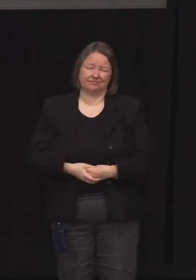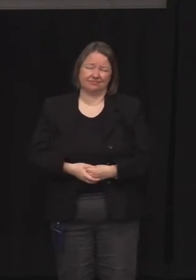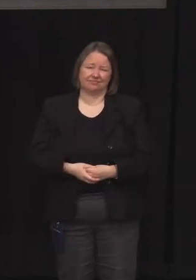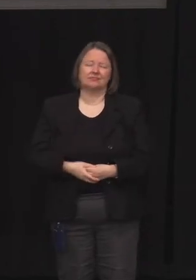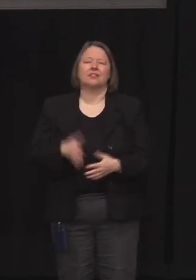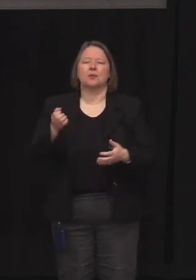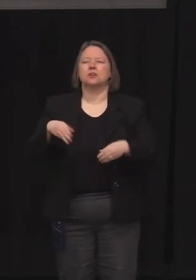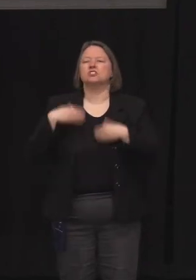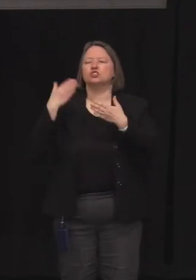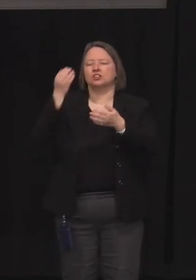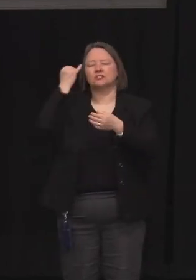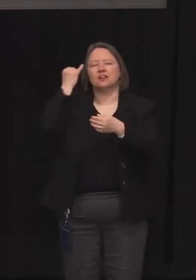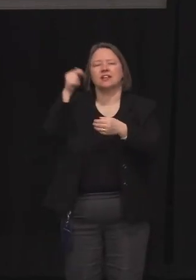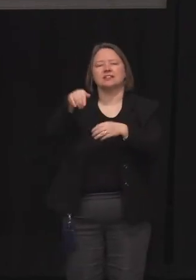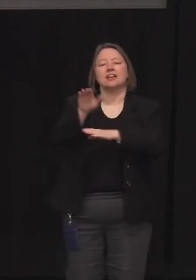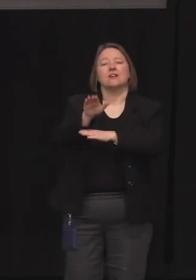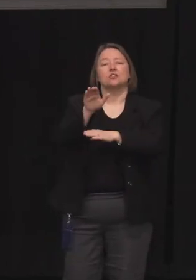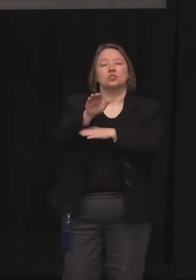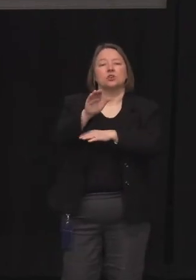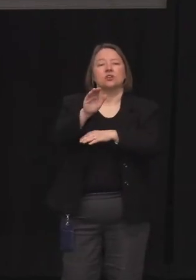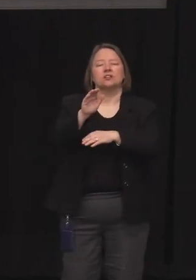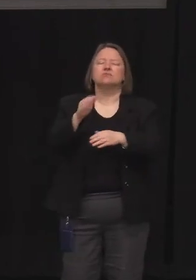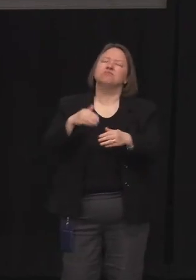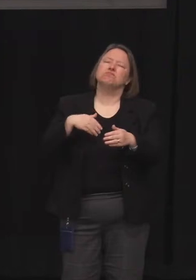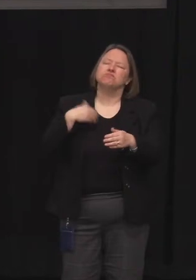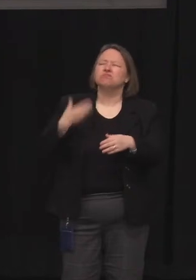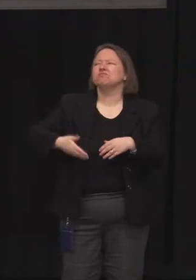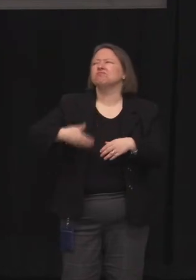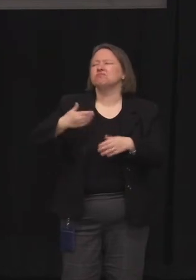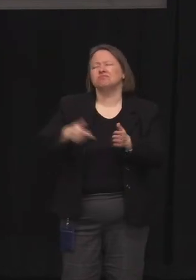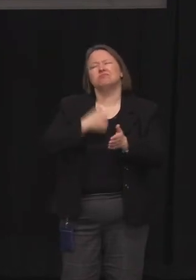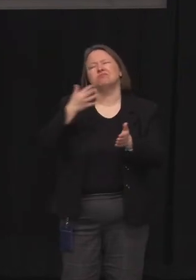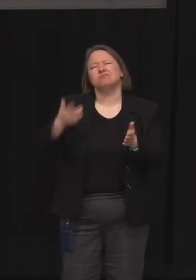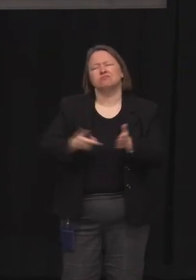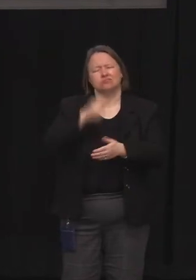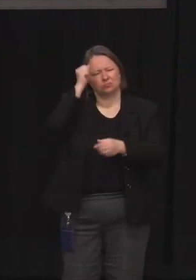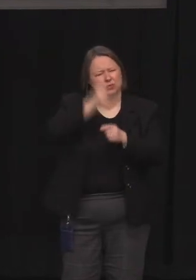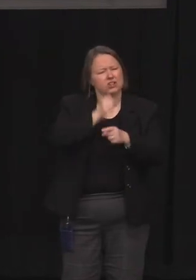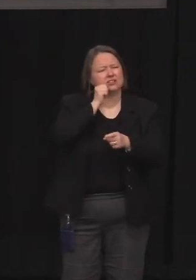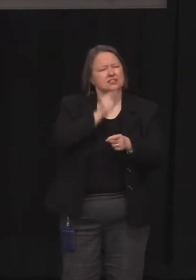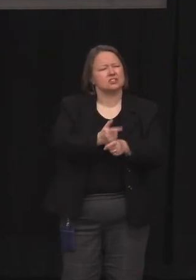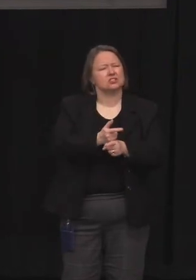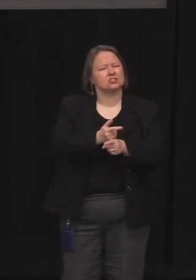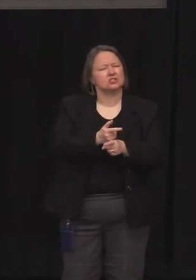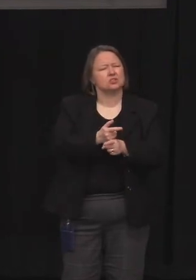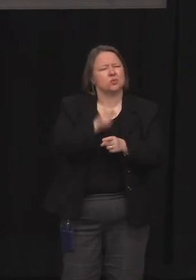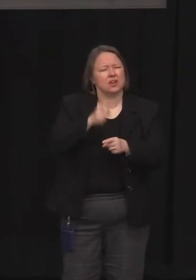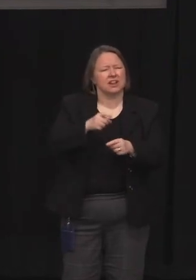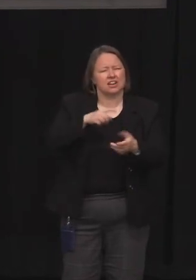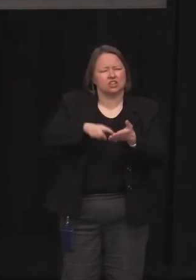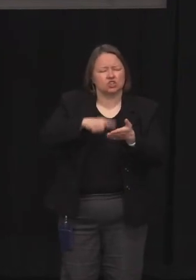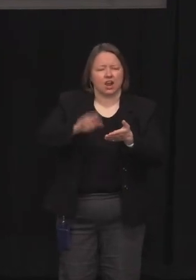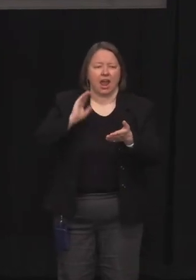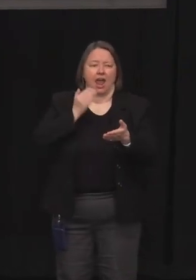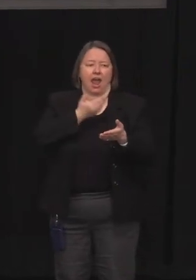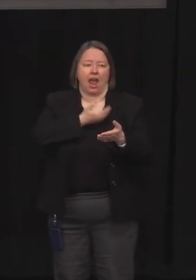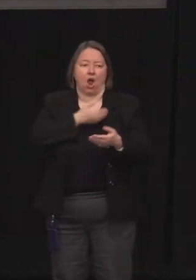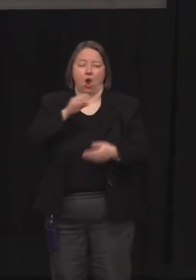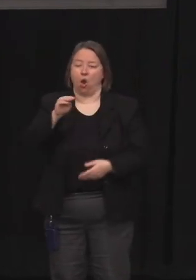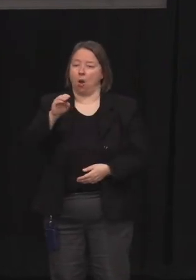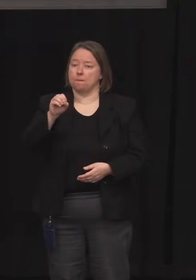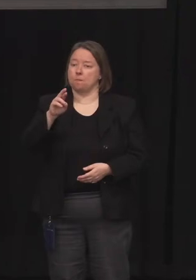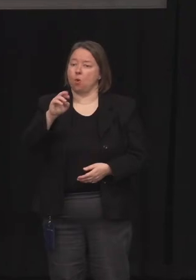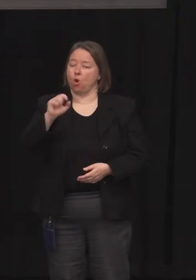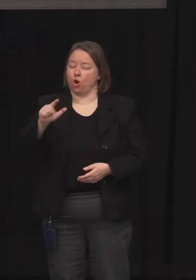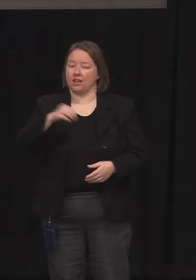I want to suggest on this afternoon that every so often, my brothers and sisters, we need a checkup on our moral and